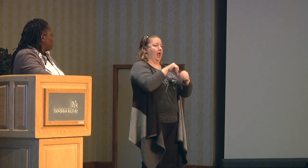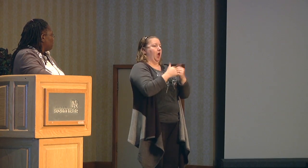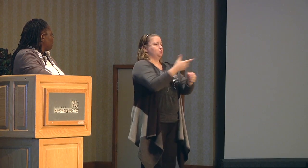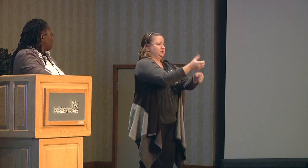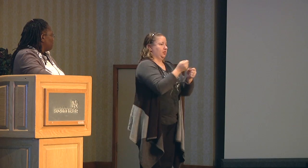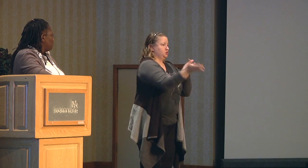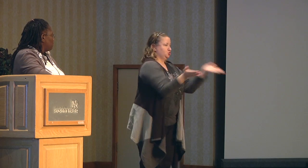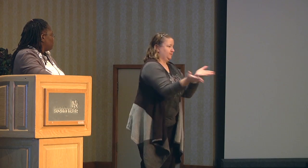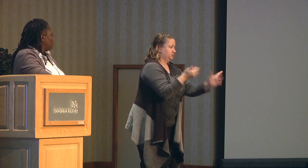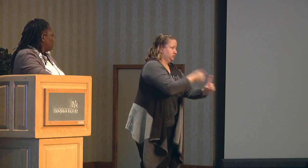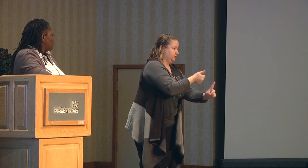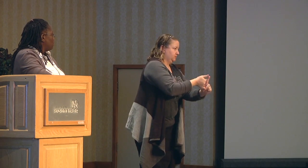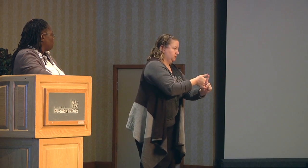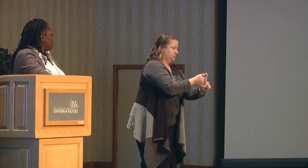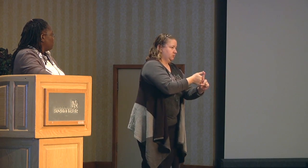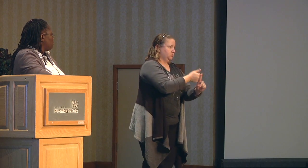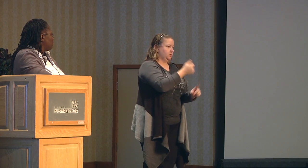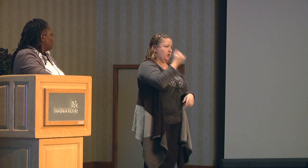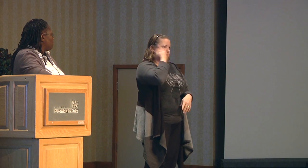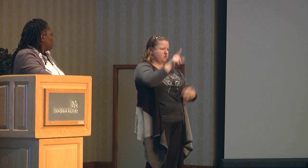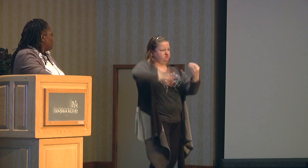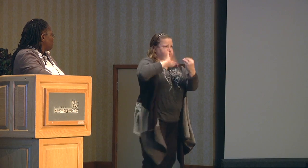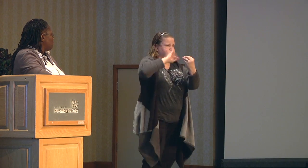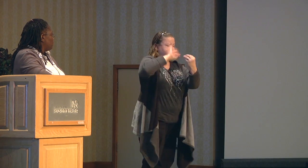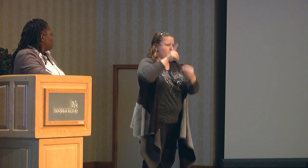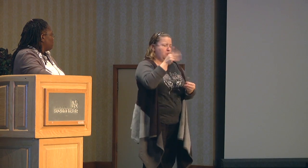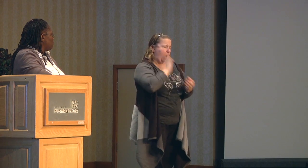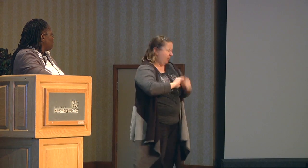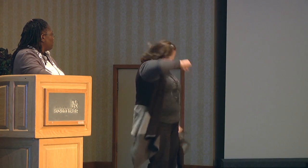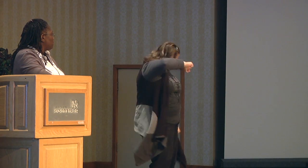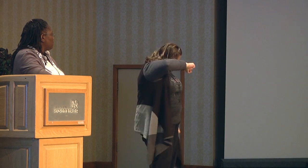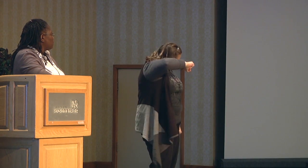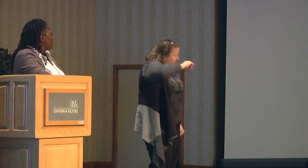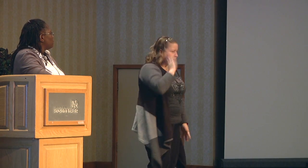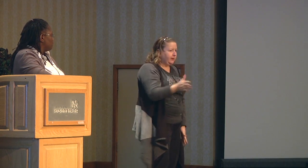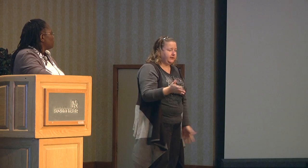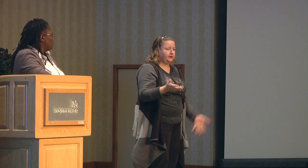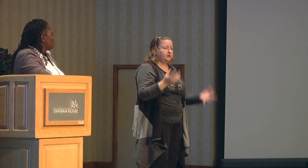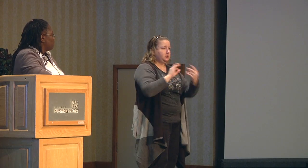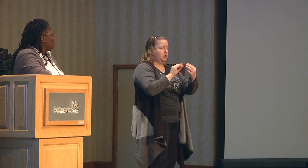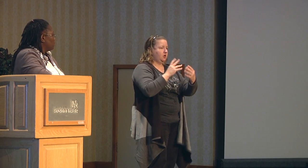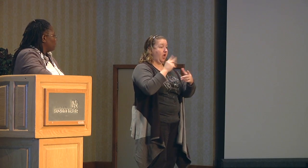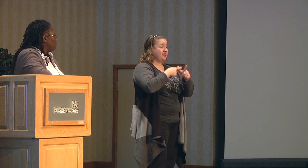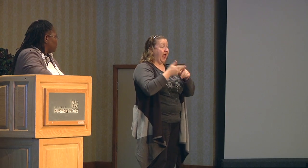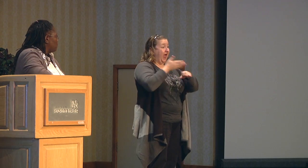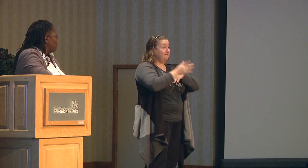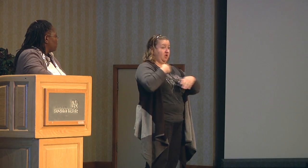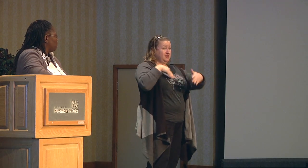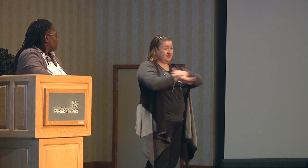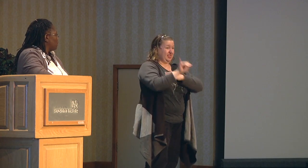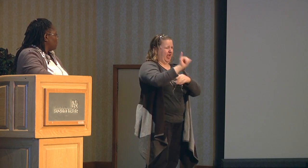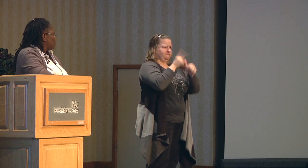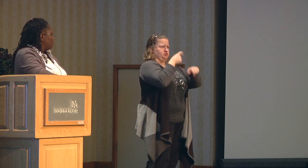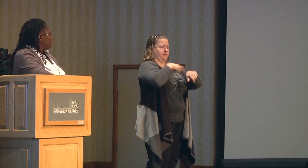It has a huge impact in how you receive the services. If you start off in that hard tone, that